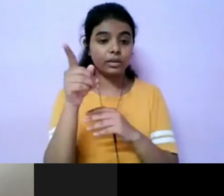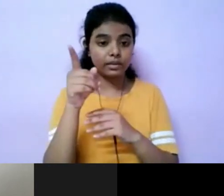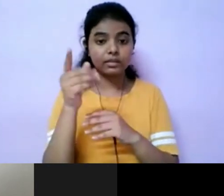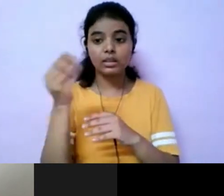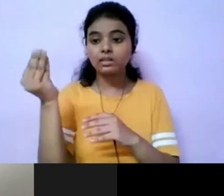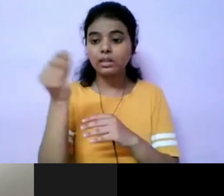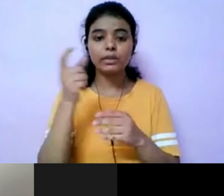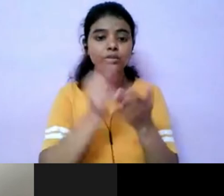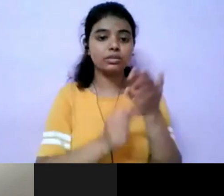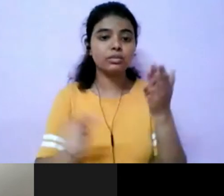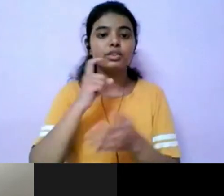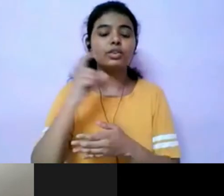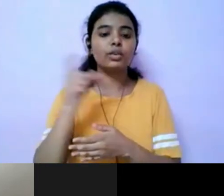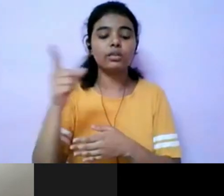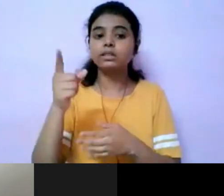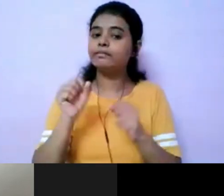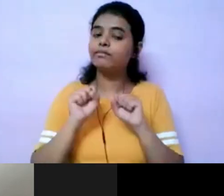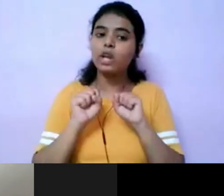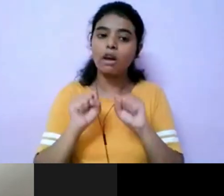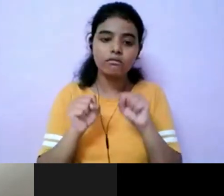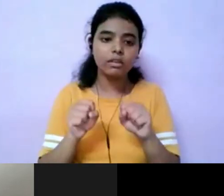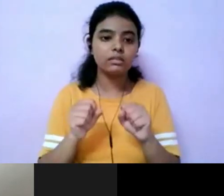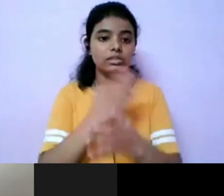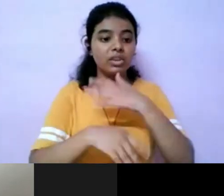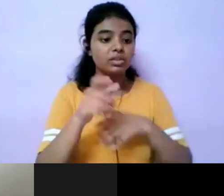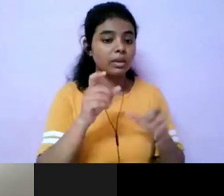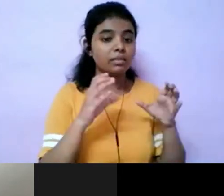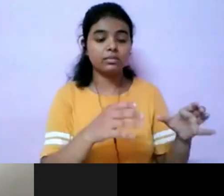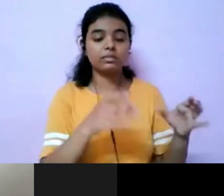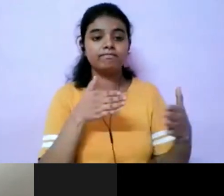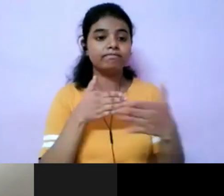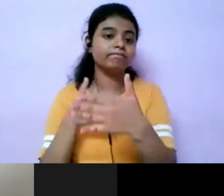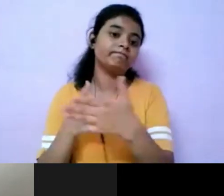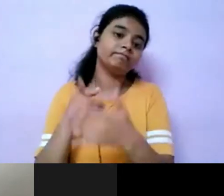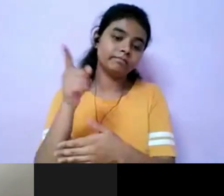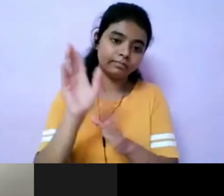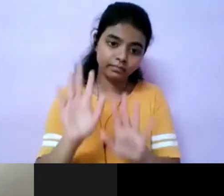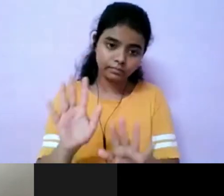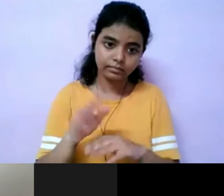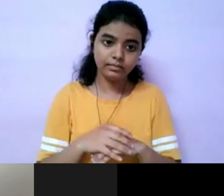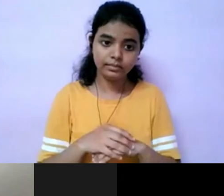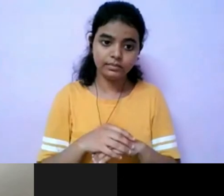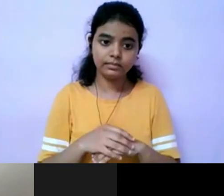and universities that make it hard for the disabled to go to school.